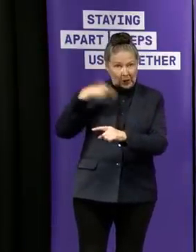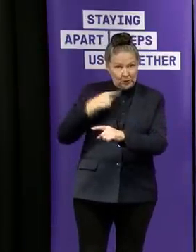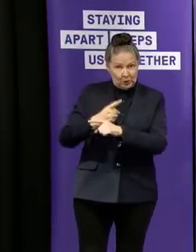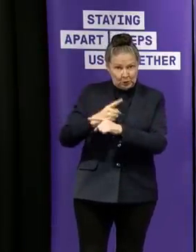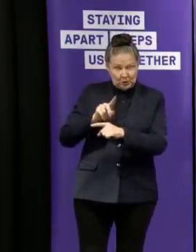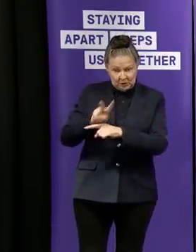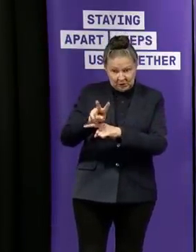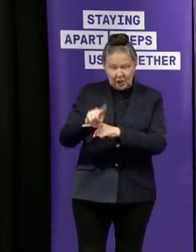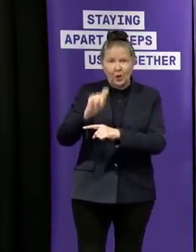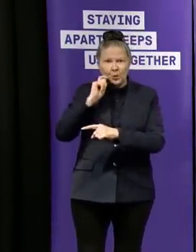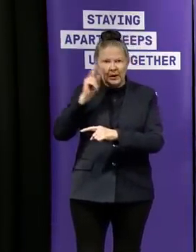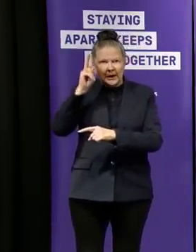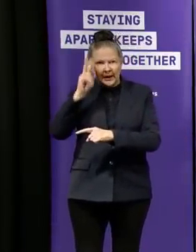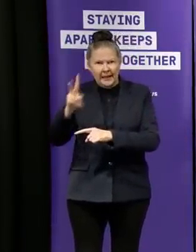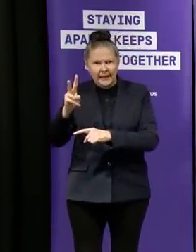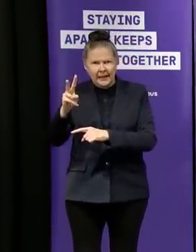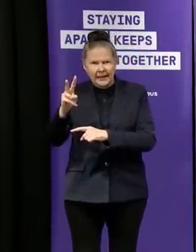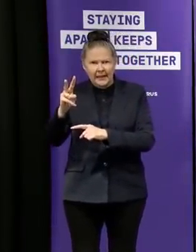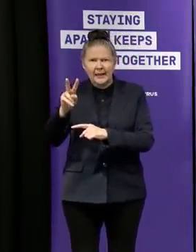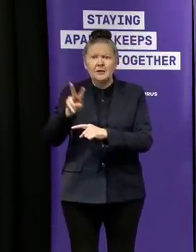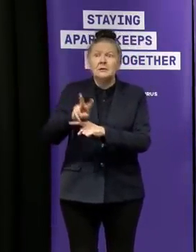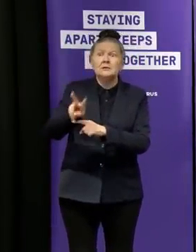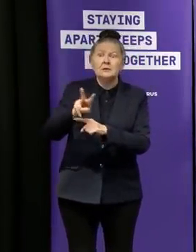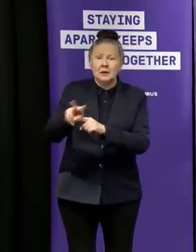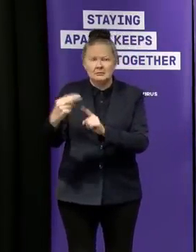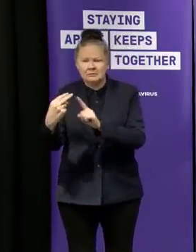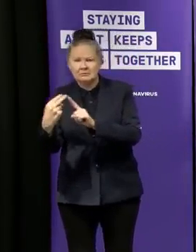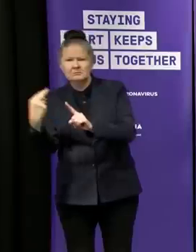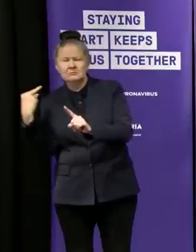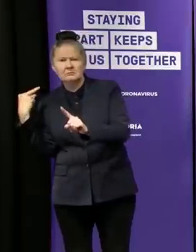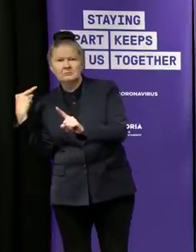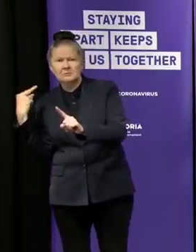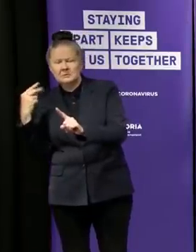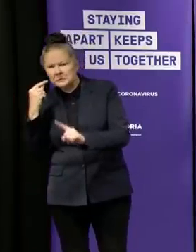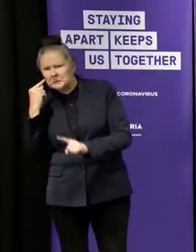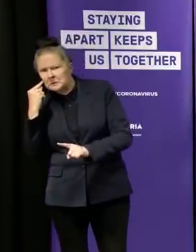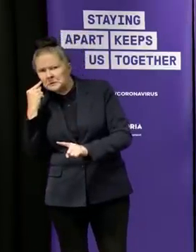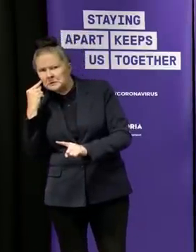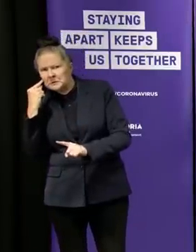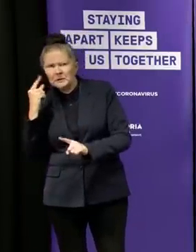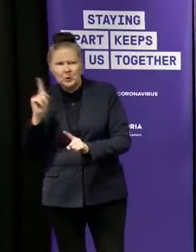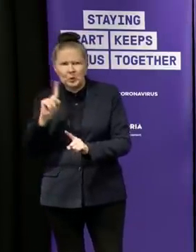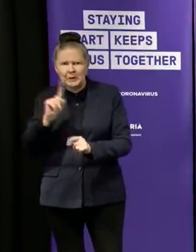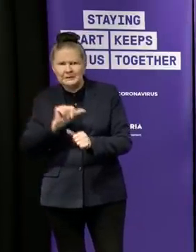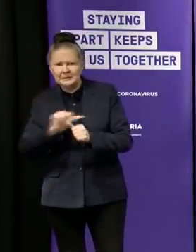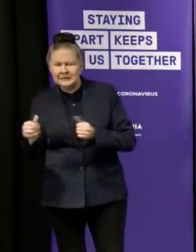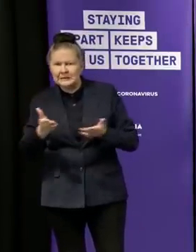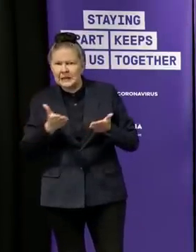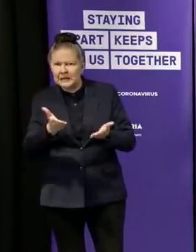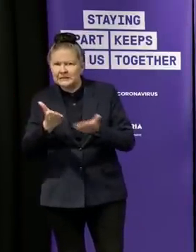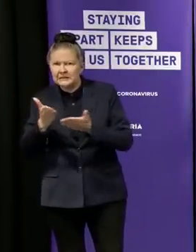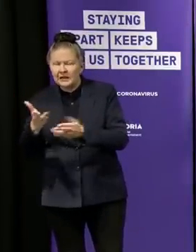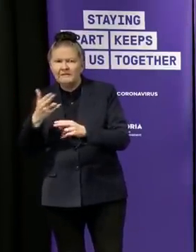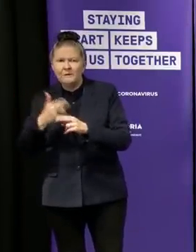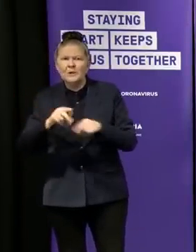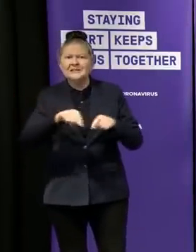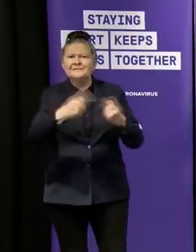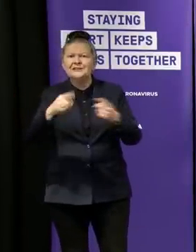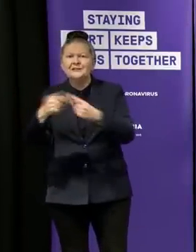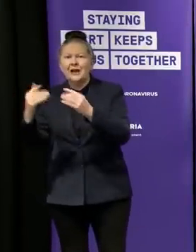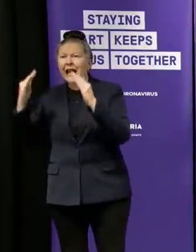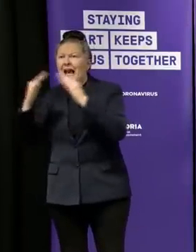that review process over the next couple of weeks to see what's allowable in terms of multiple households and meeting